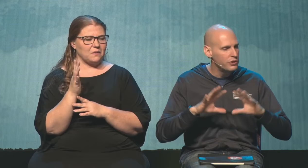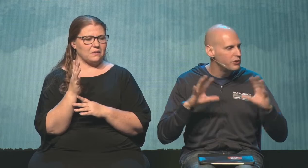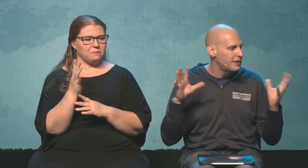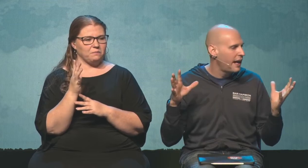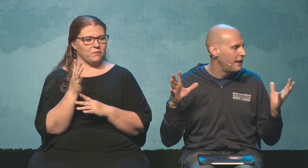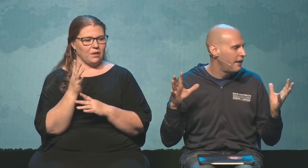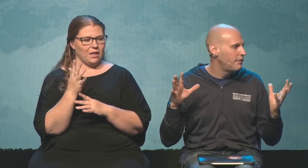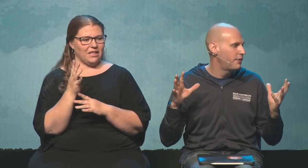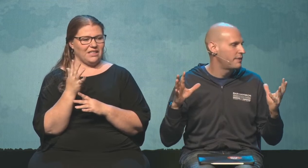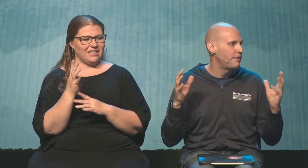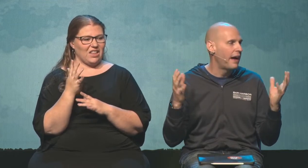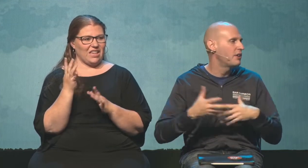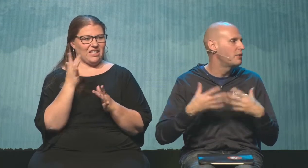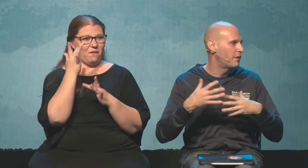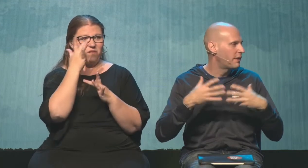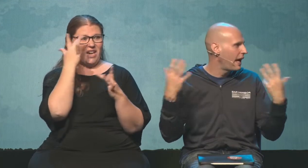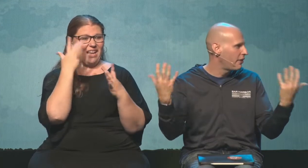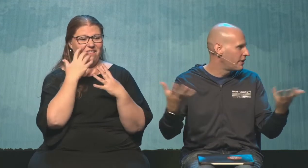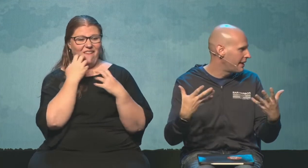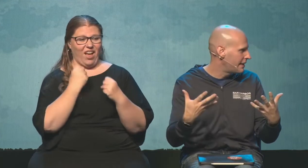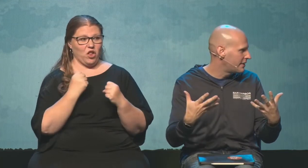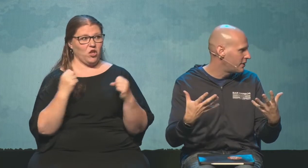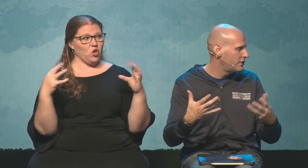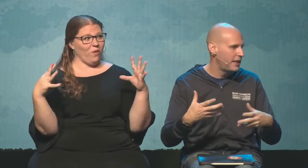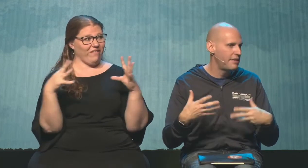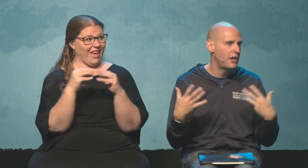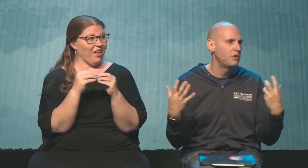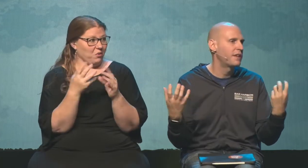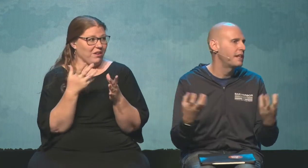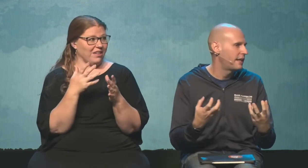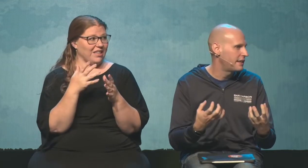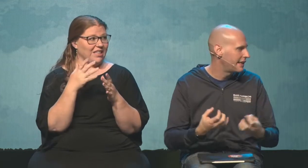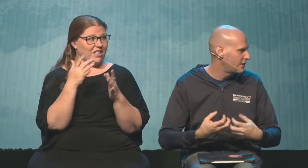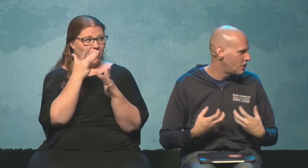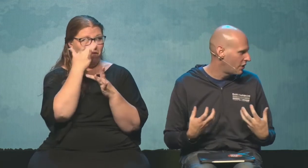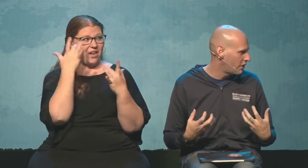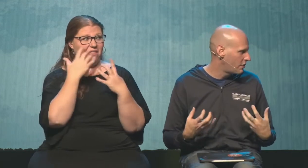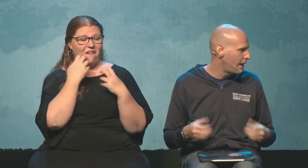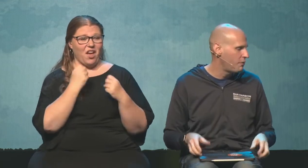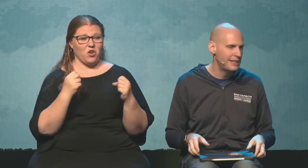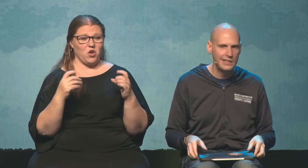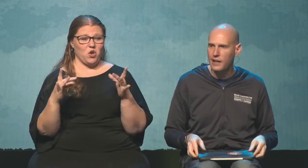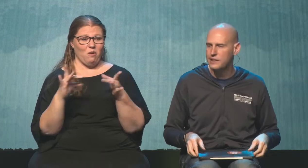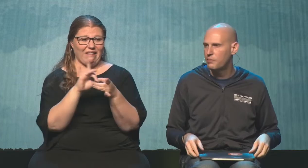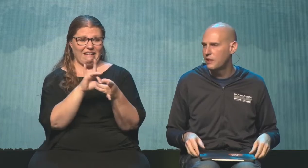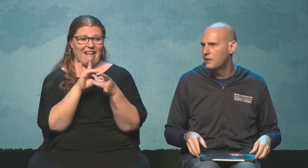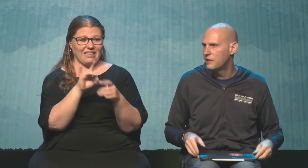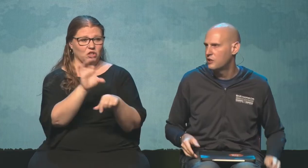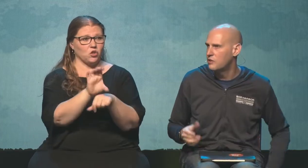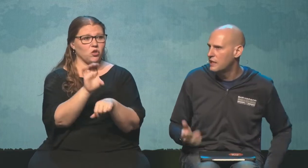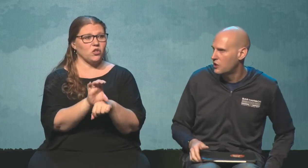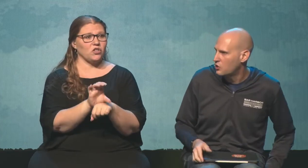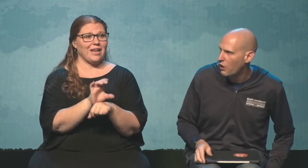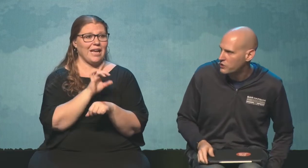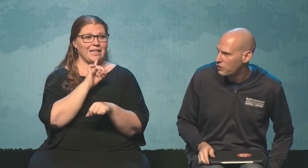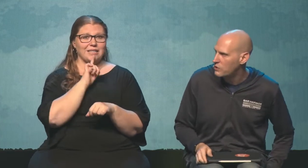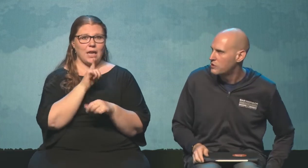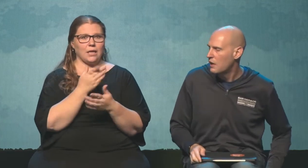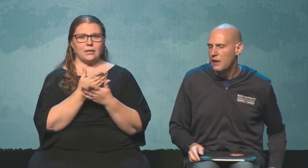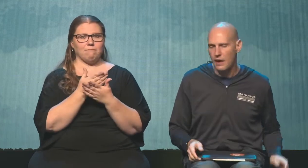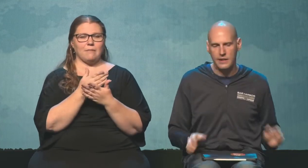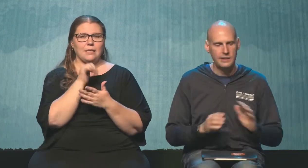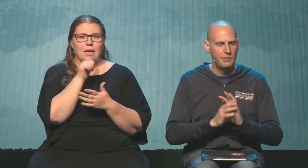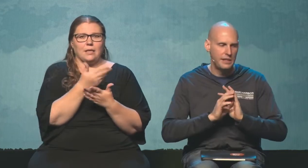to lose sight of the value of a gathering like this, to lose sight of the value of connecting as a church, right? It's not something that's unique to